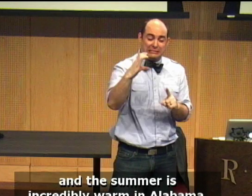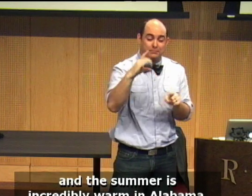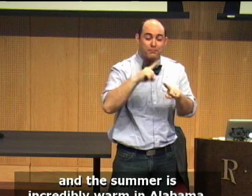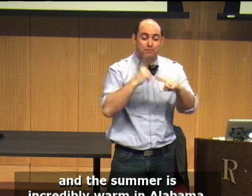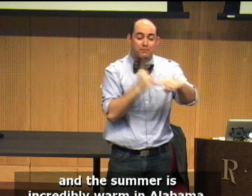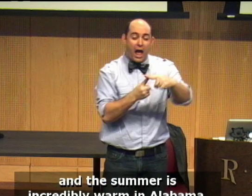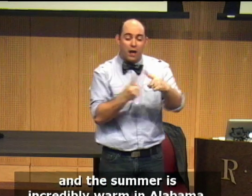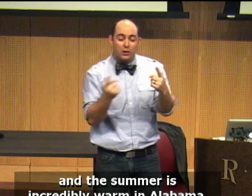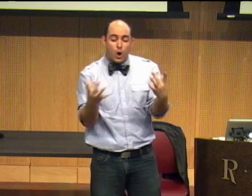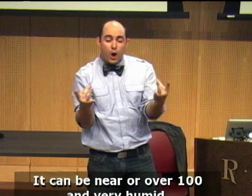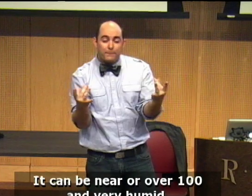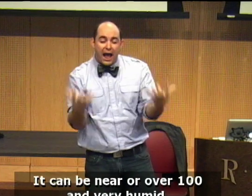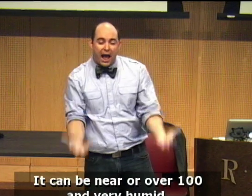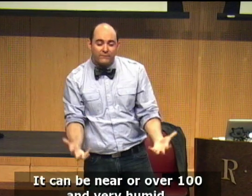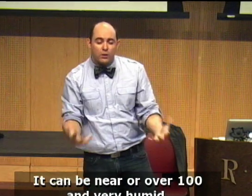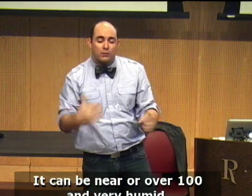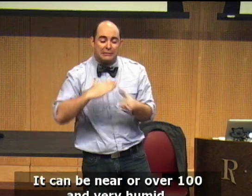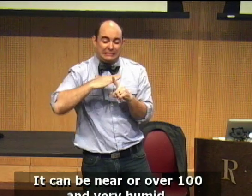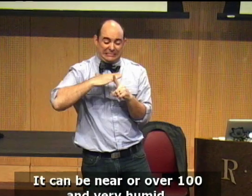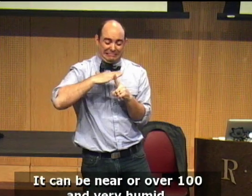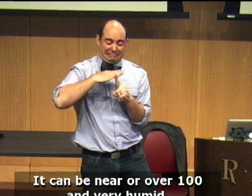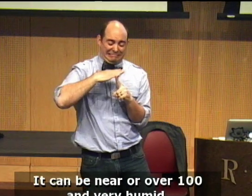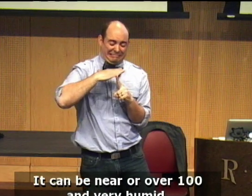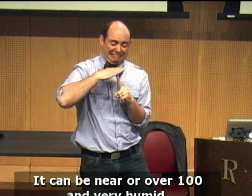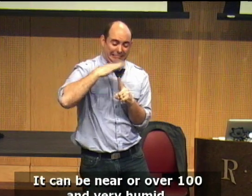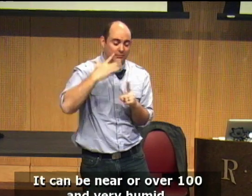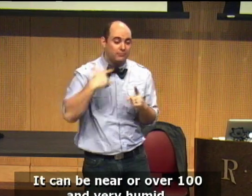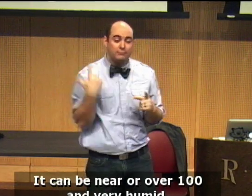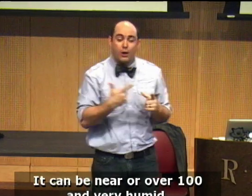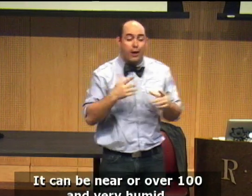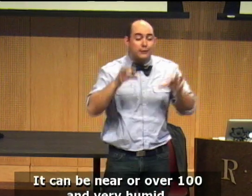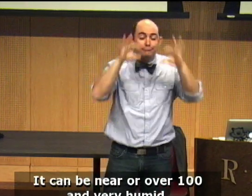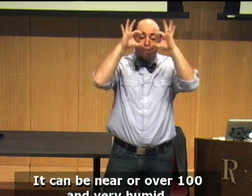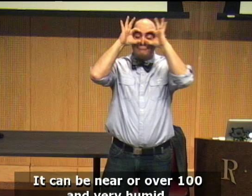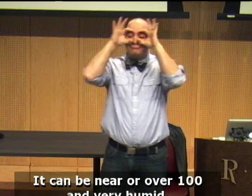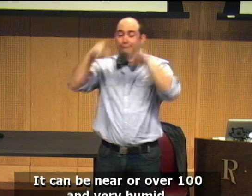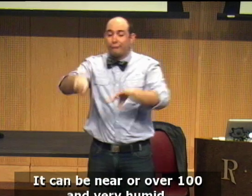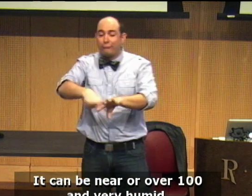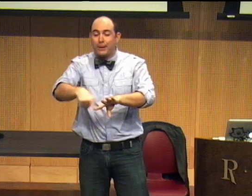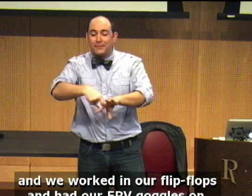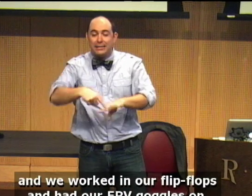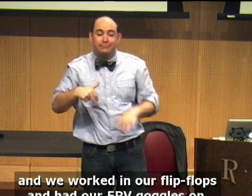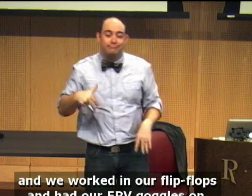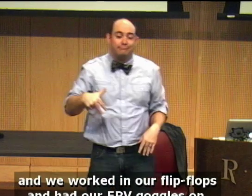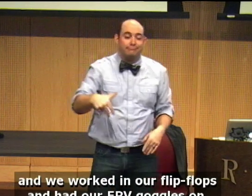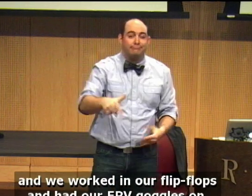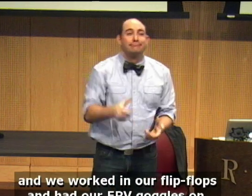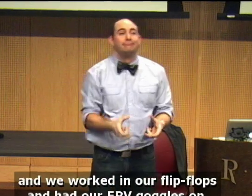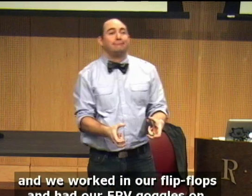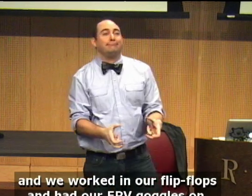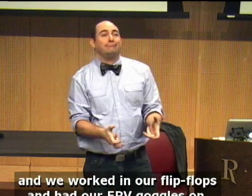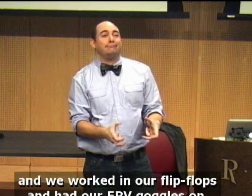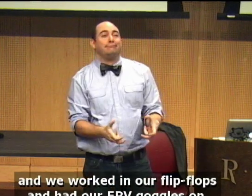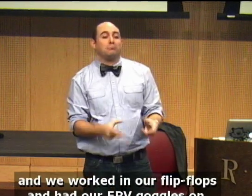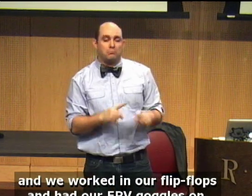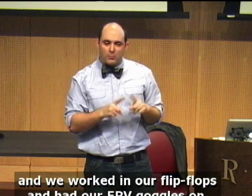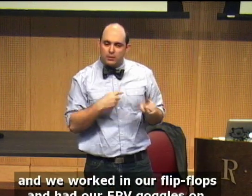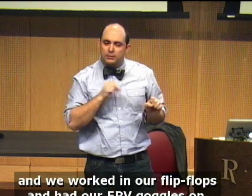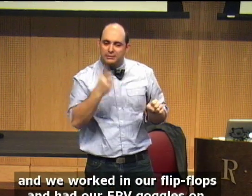in Alabama. It can be near or over 100 and very humid. And we worked in our flip-flops and